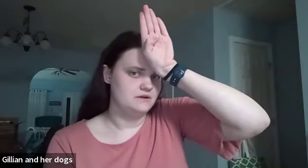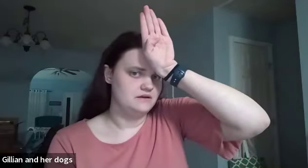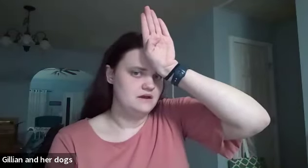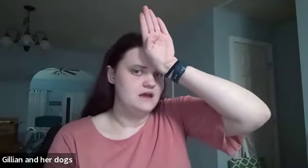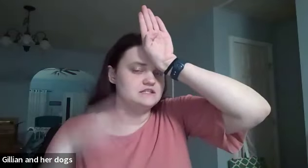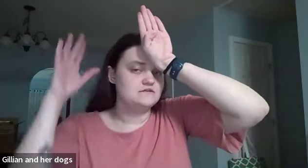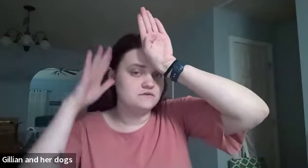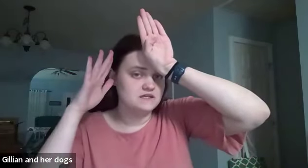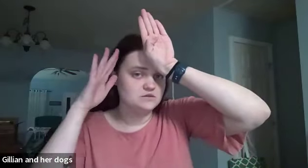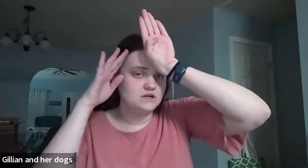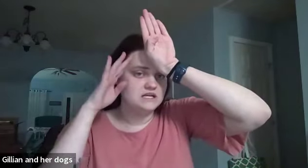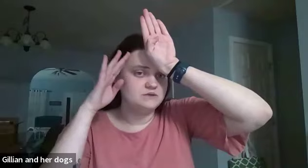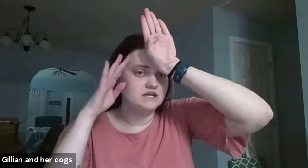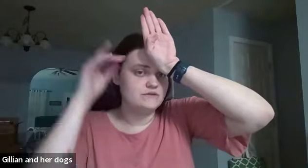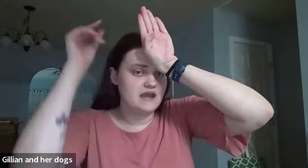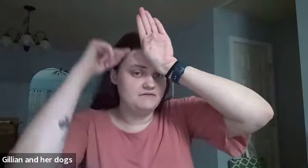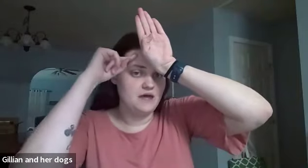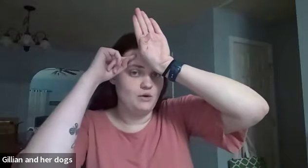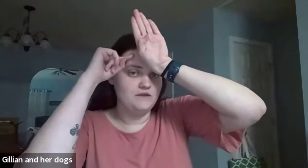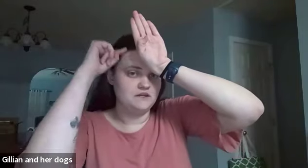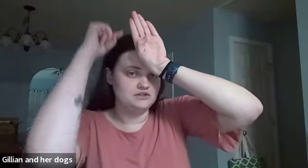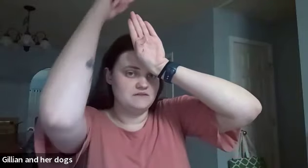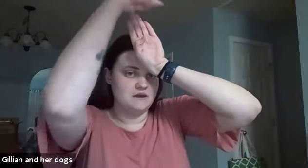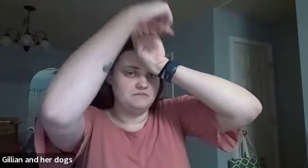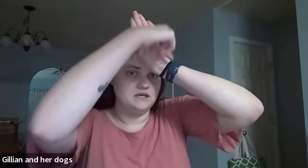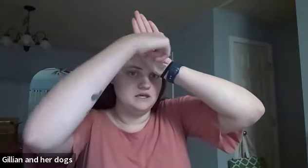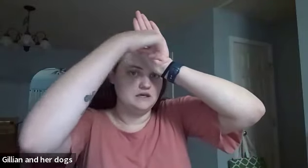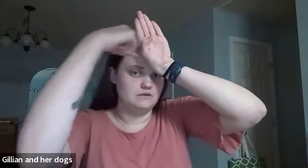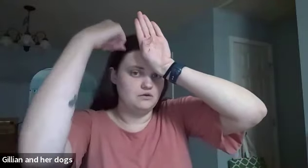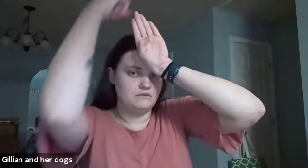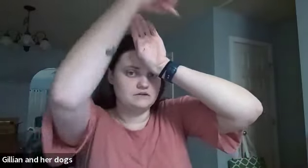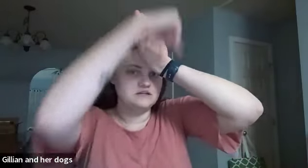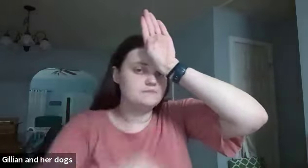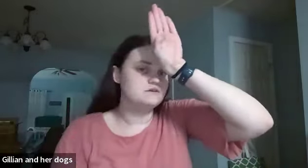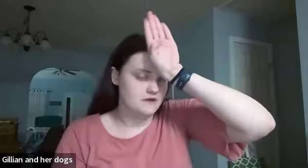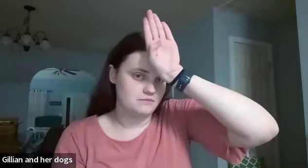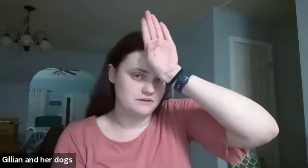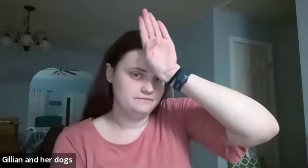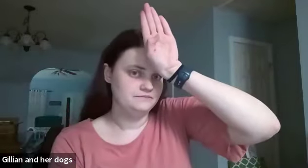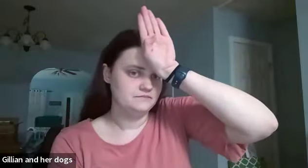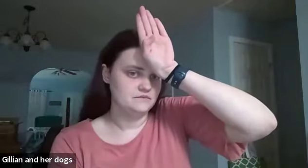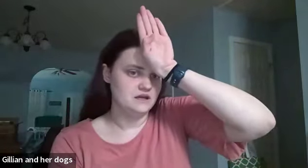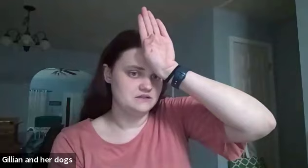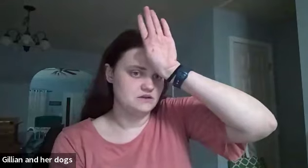fireman. And so for this one, it's because when they have the helmet, they usually have that big logo right on top. So fireman. Okay.